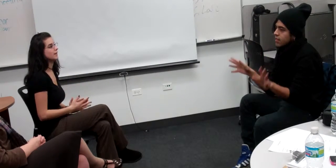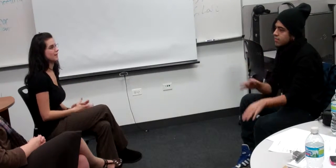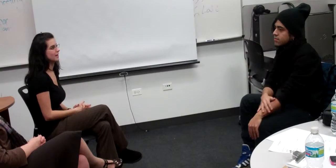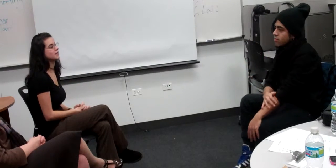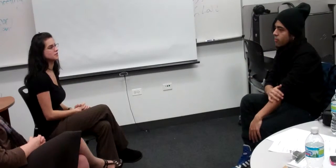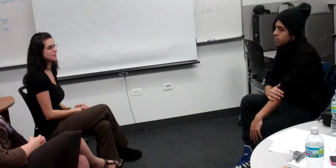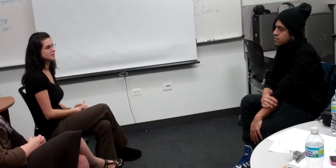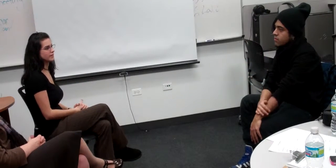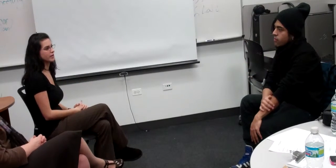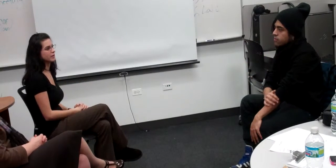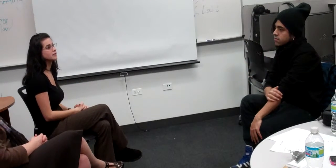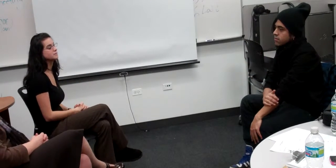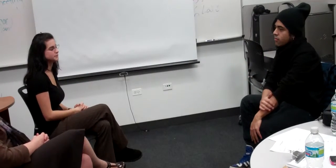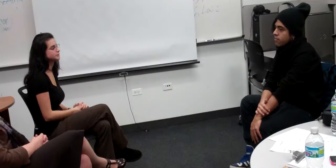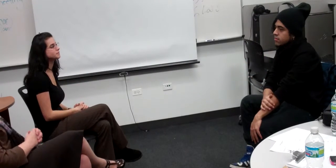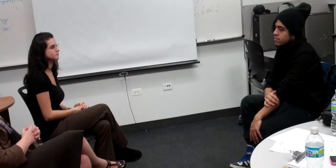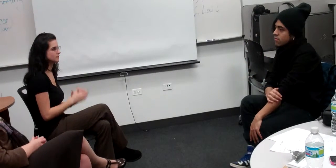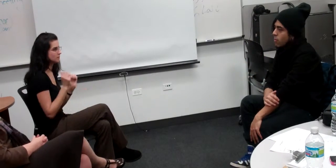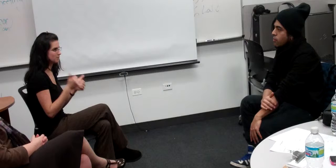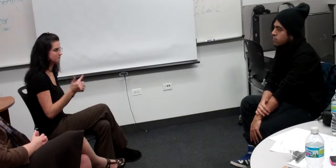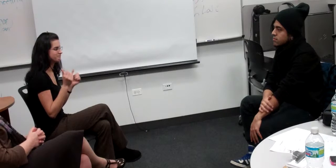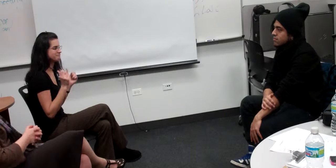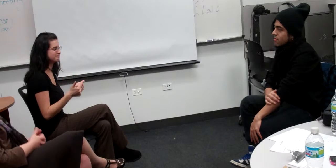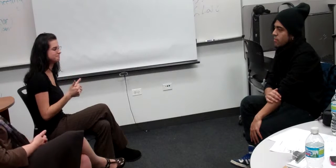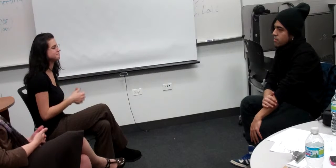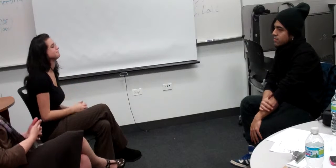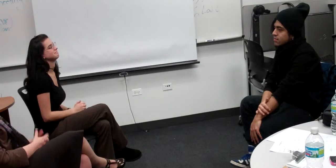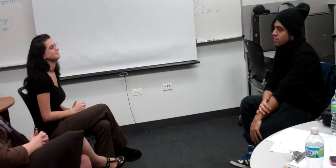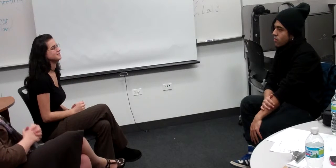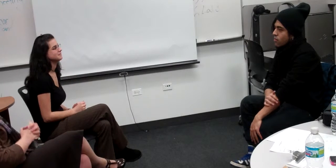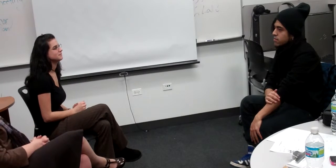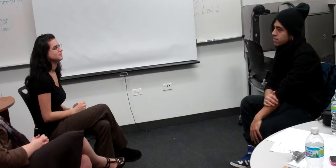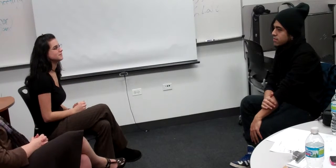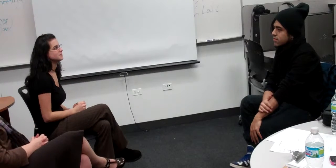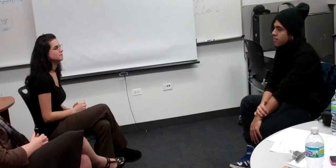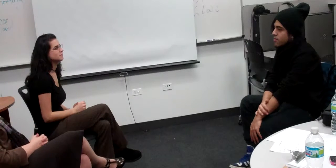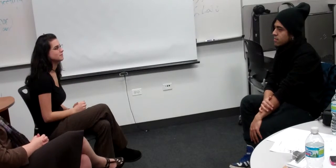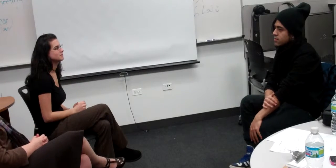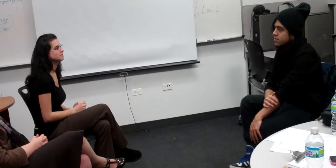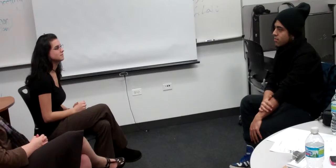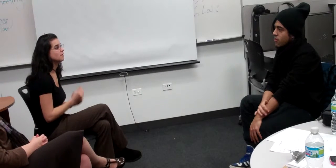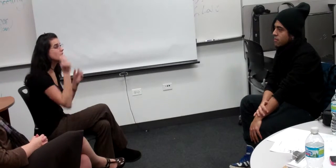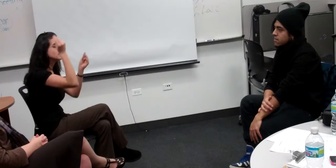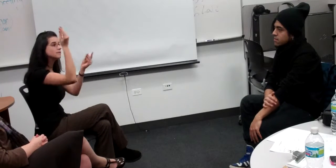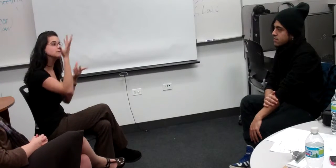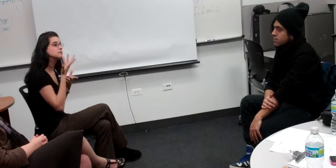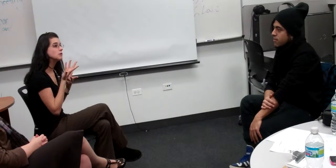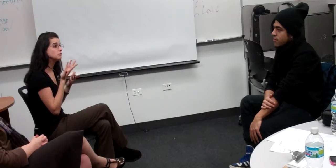Yeah, I understand. It's very good. Good, good. So tell me a little bit about why you've come in to see me today.